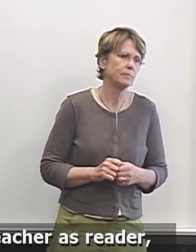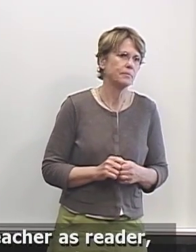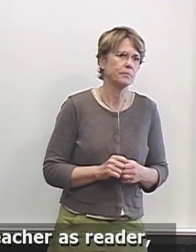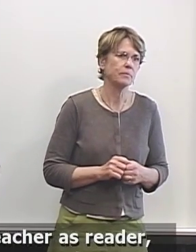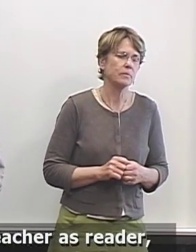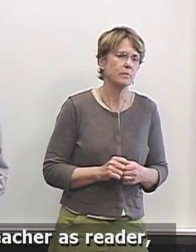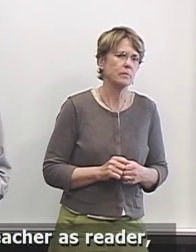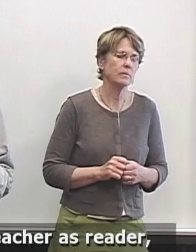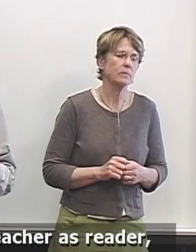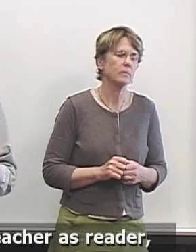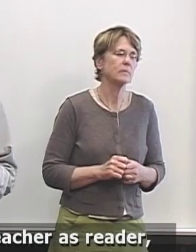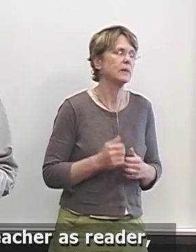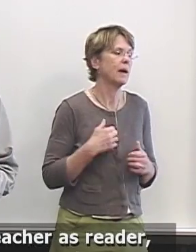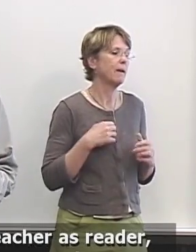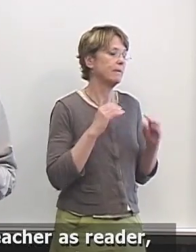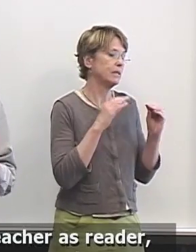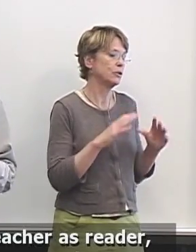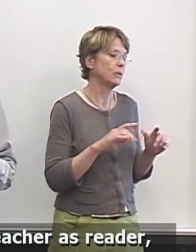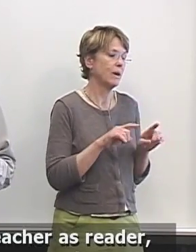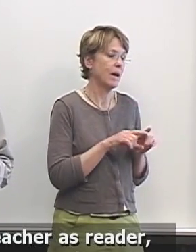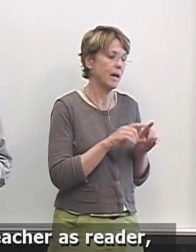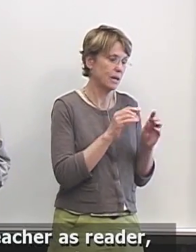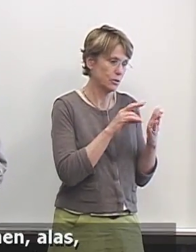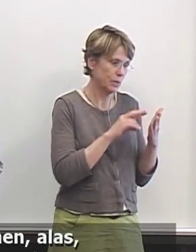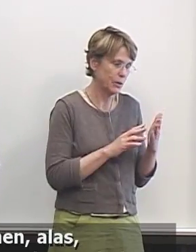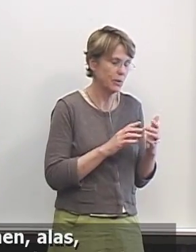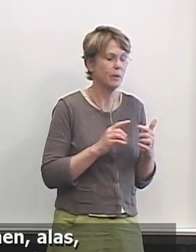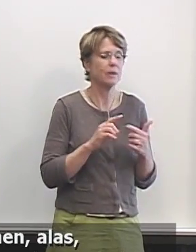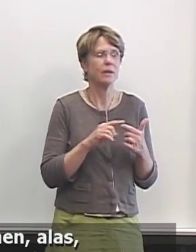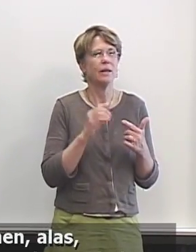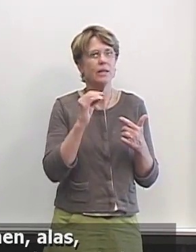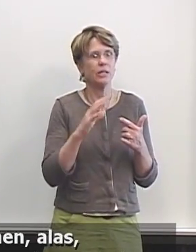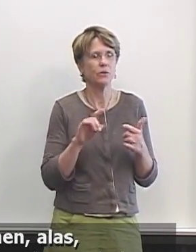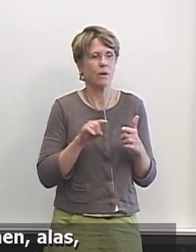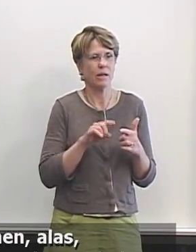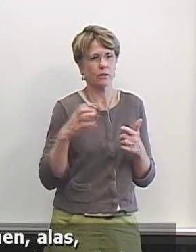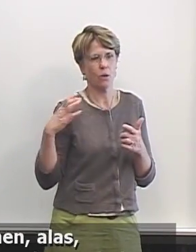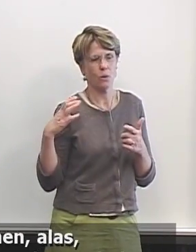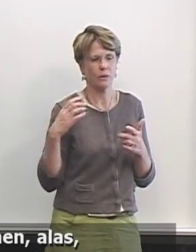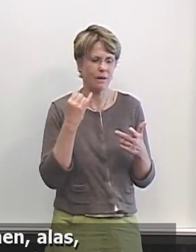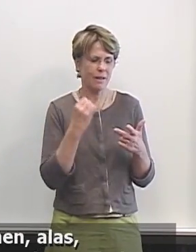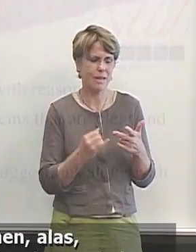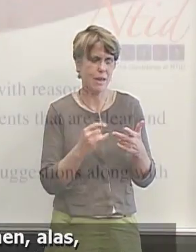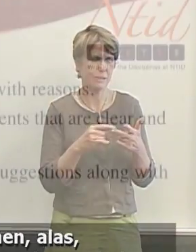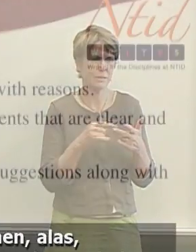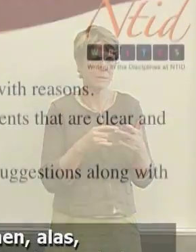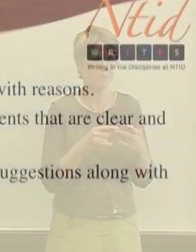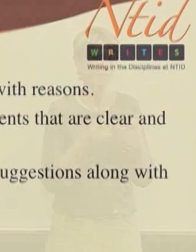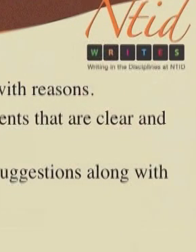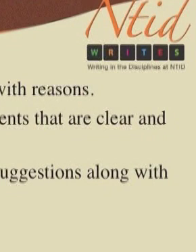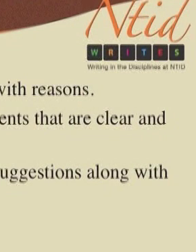So we have teacher's reader, teacher's coach, and then alas, we must have teacher's judge.